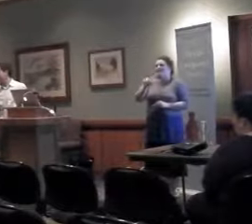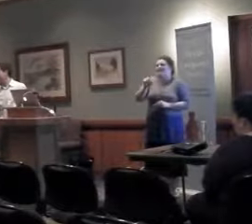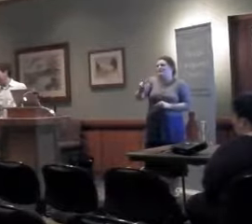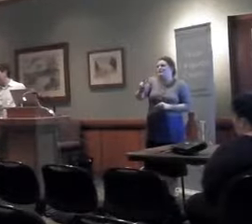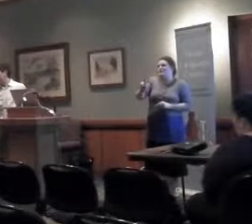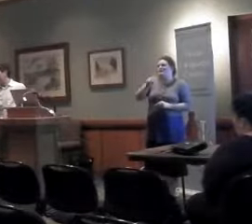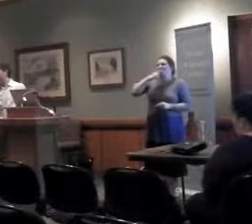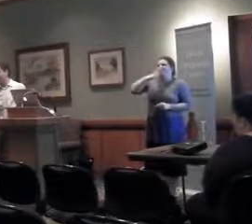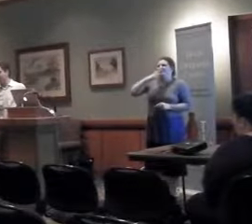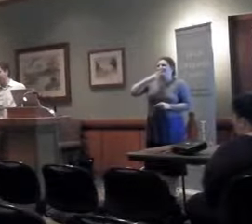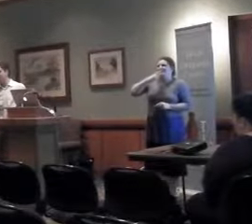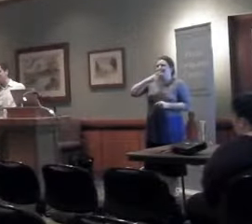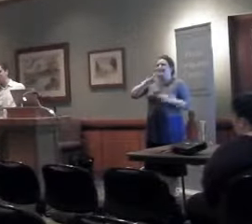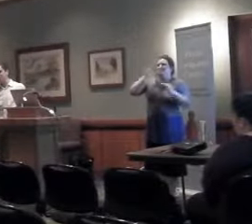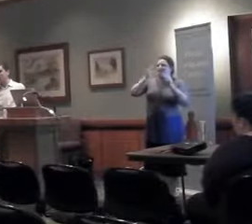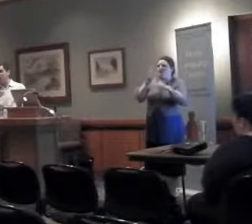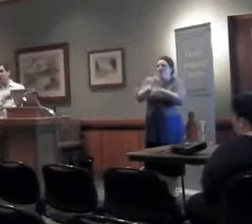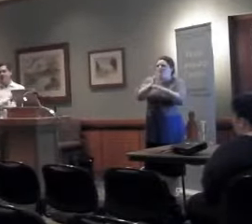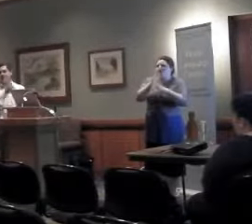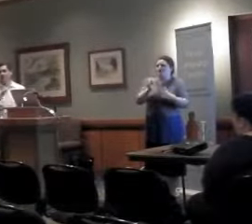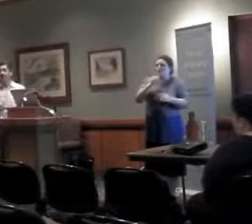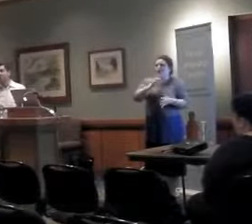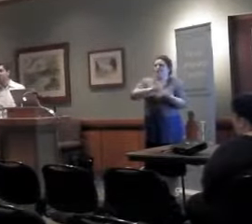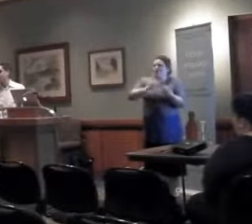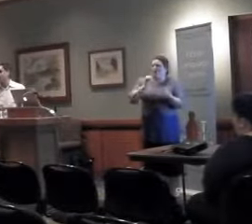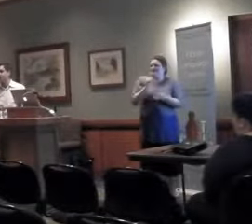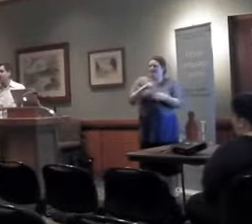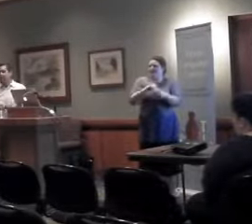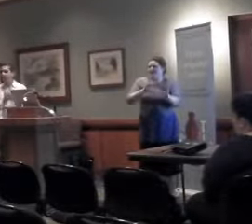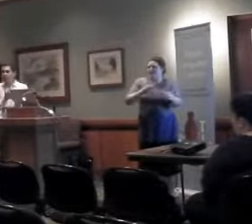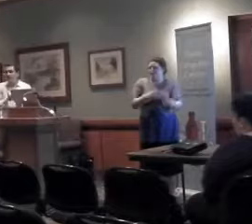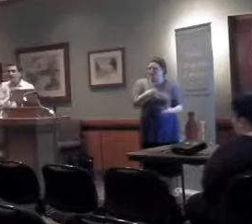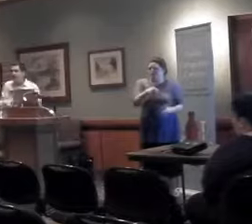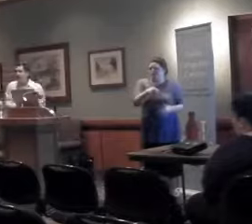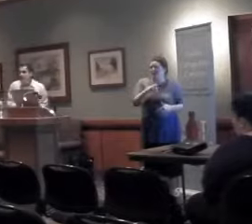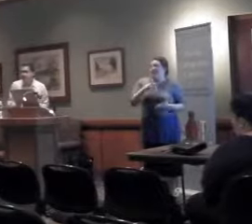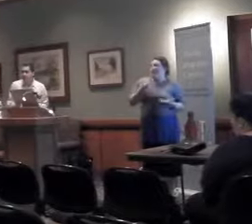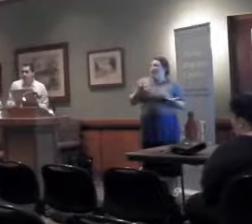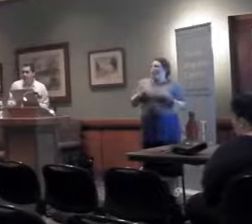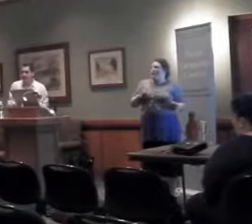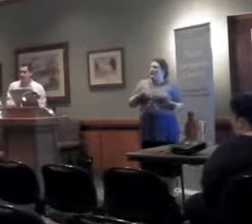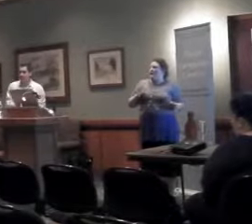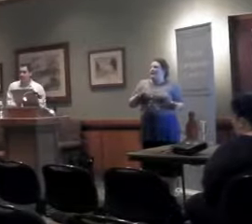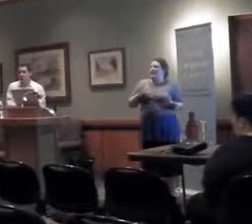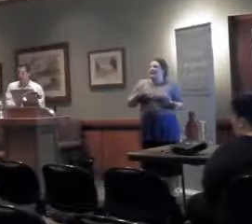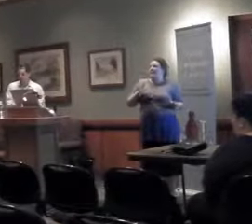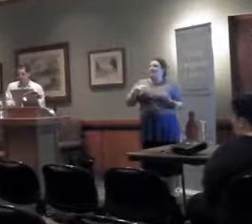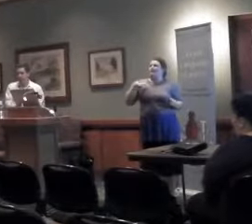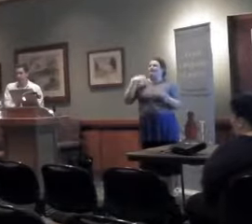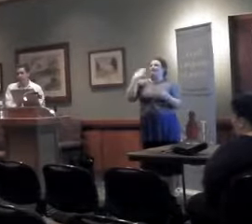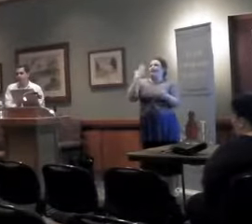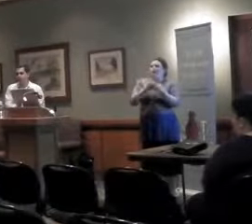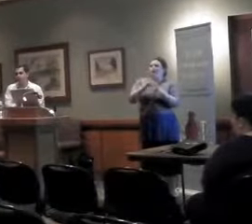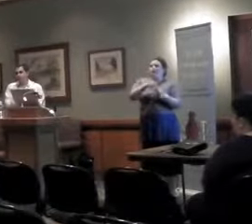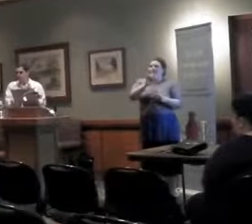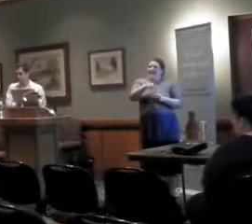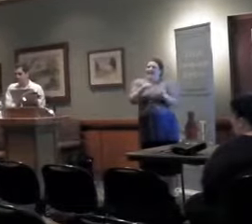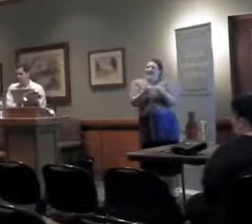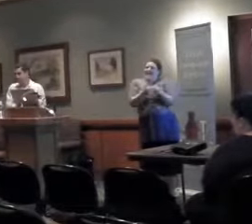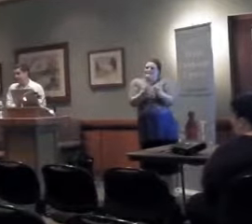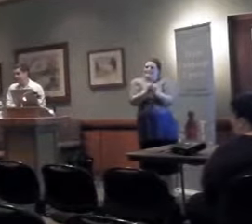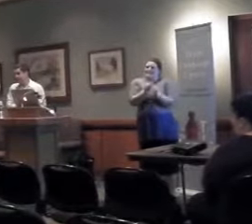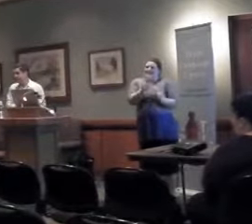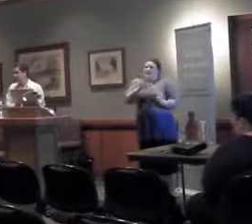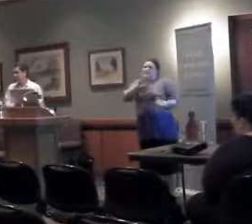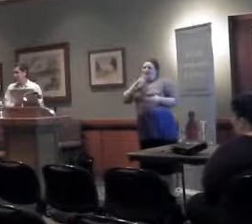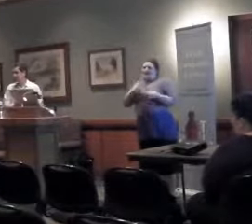L2 hearing adult users who are learning ASL in the classroom. Right? They already come to the ball game with their spoken language. Most often